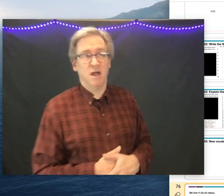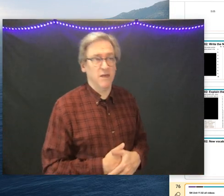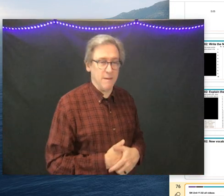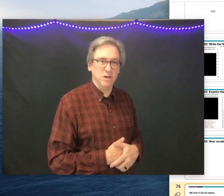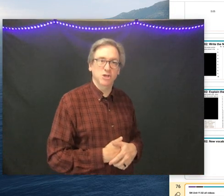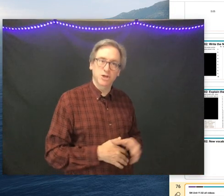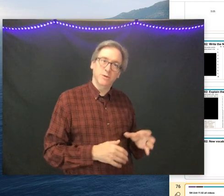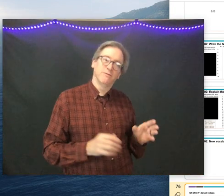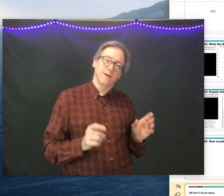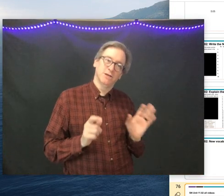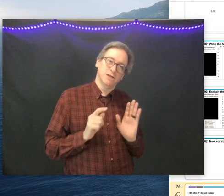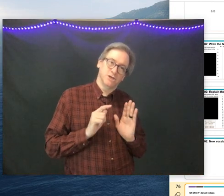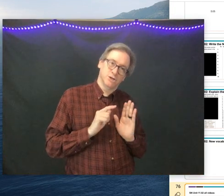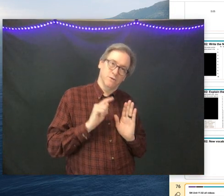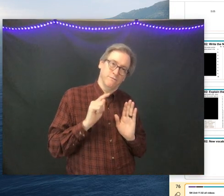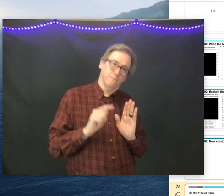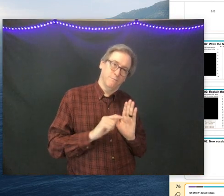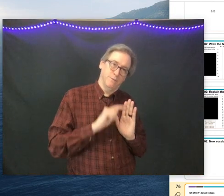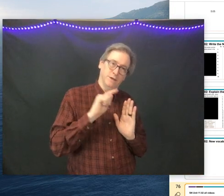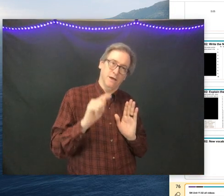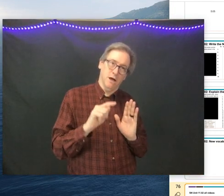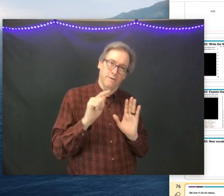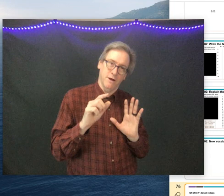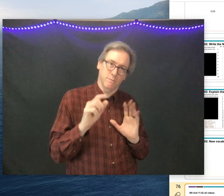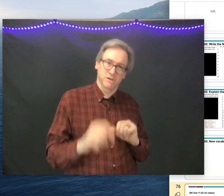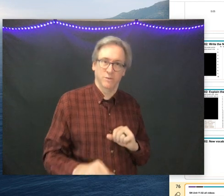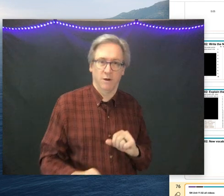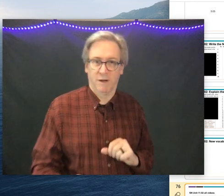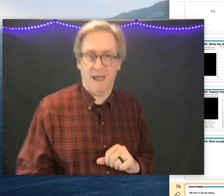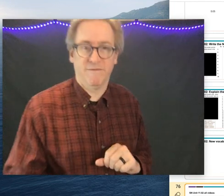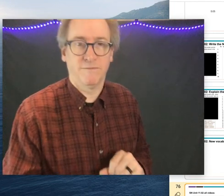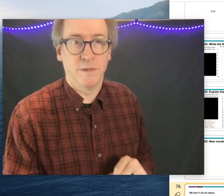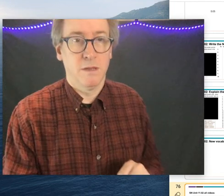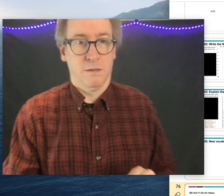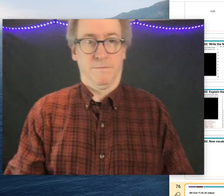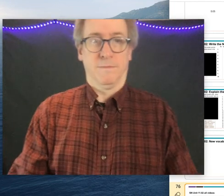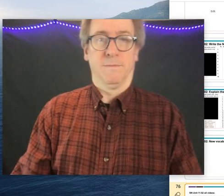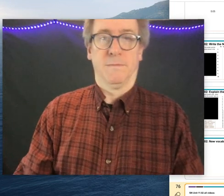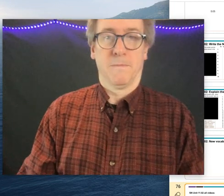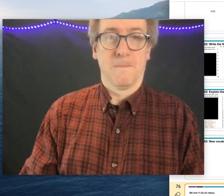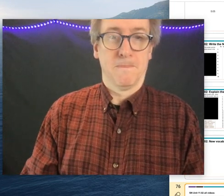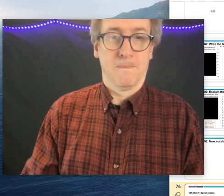that much new information. It's just sort of building on the numbers that we already have.